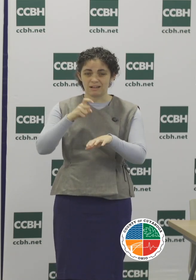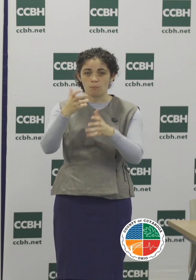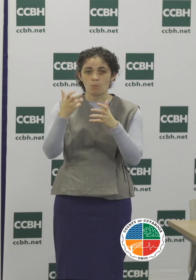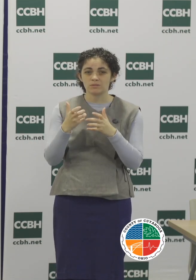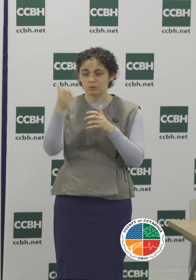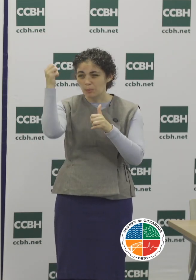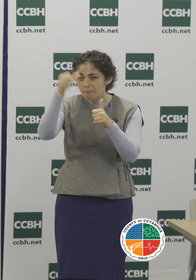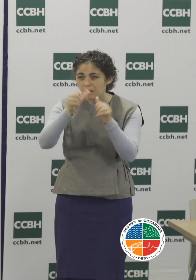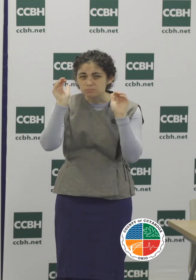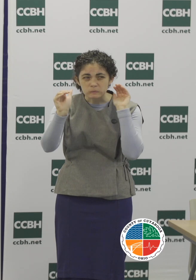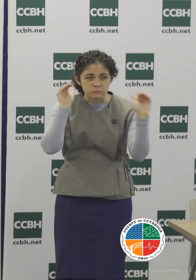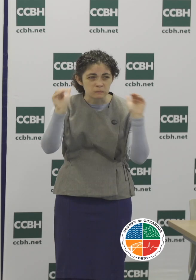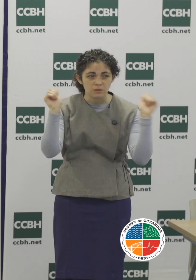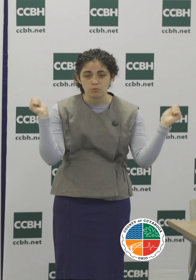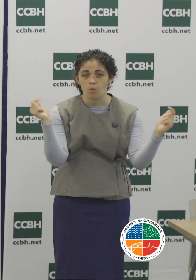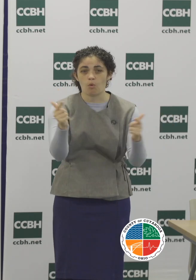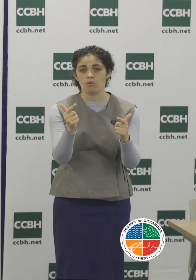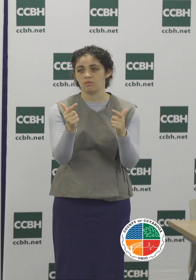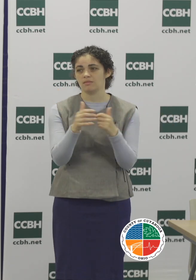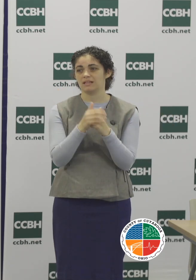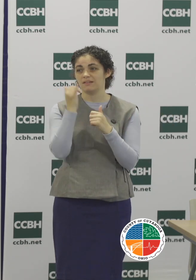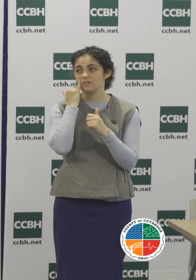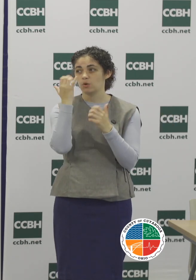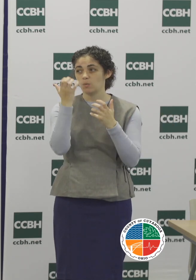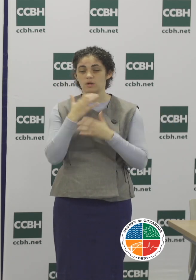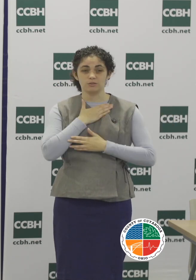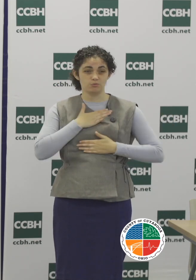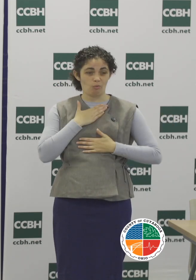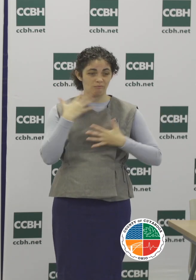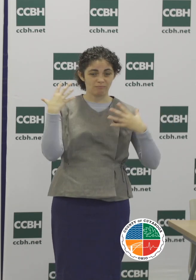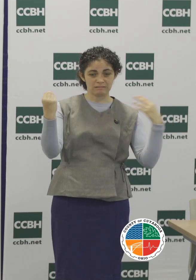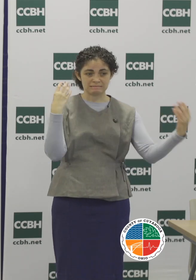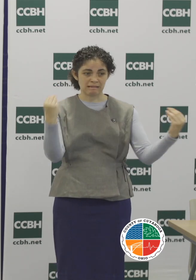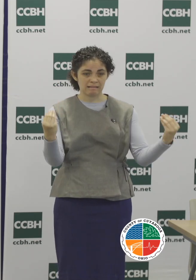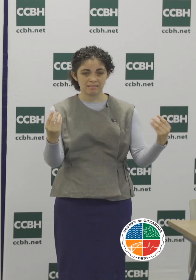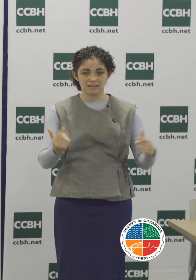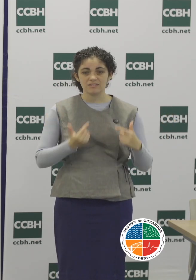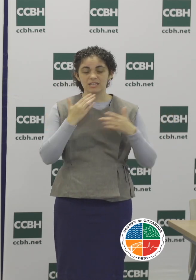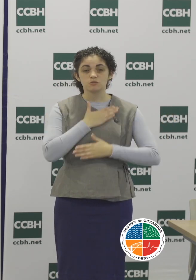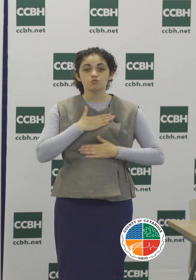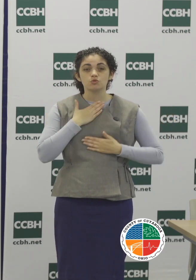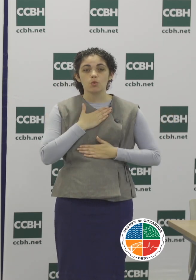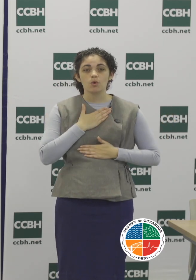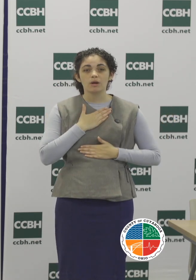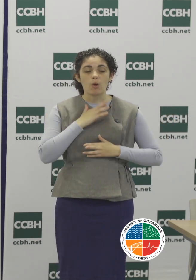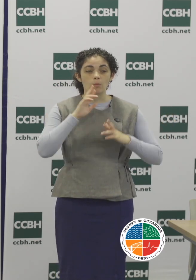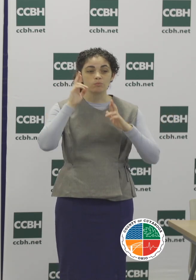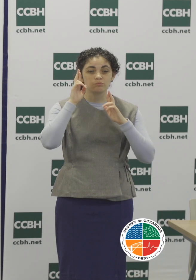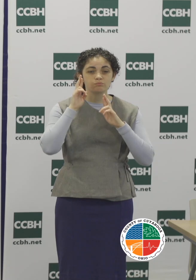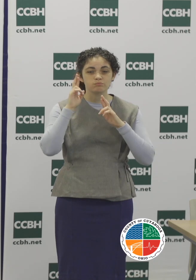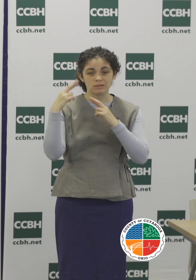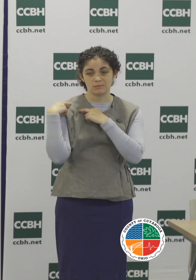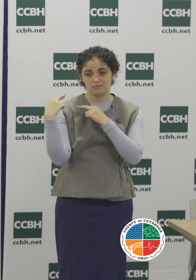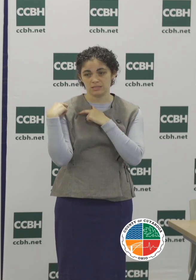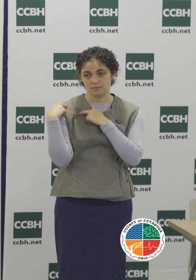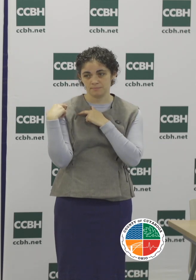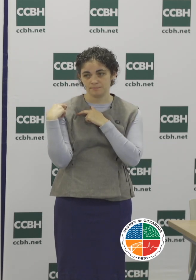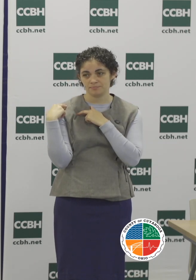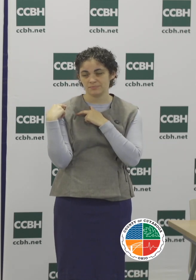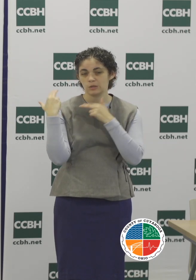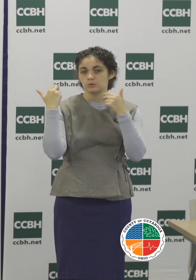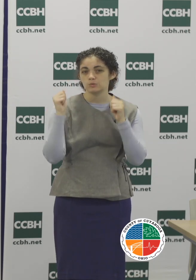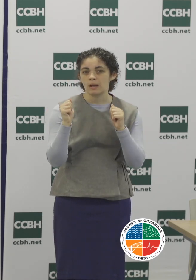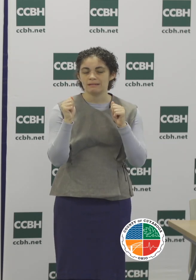please remind everyone, if you wanna enjoy the outdoors, enjoy them responsibly. Please